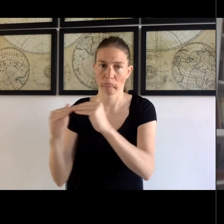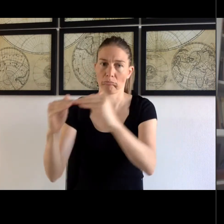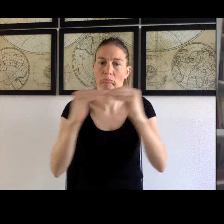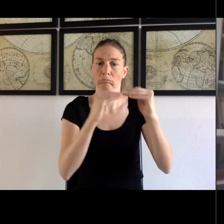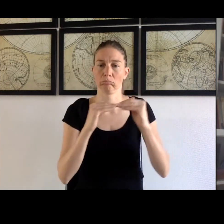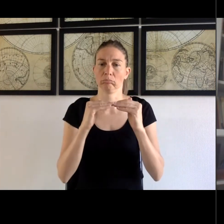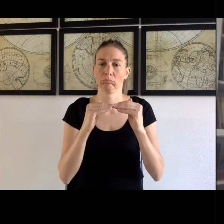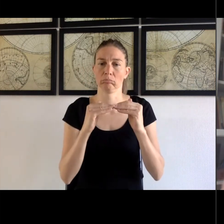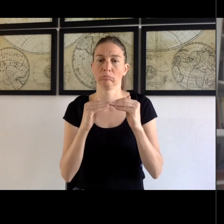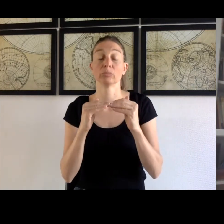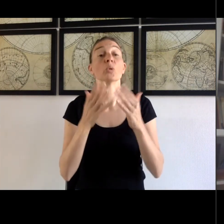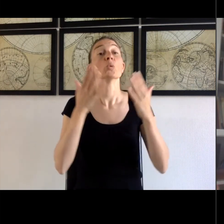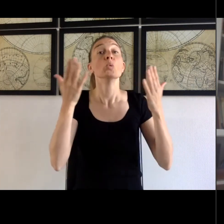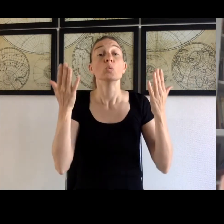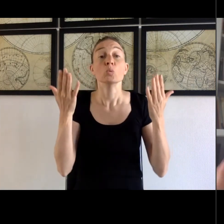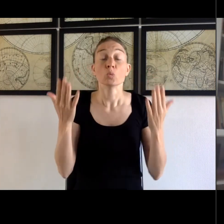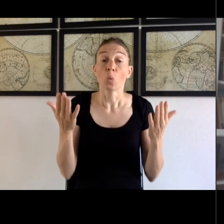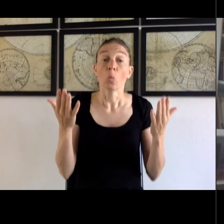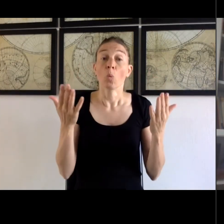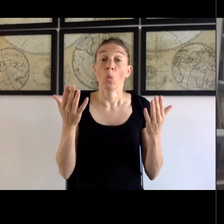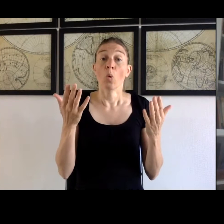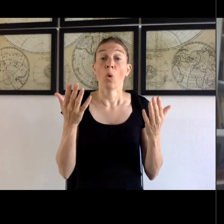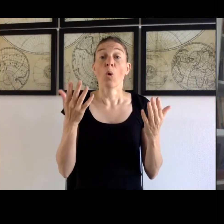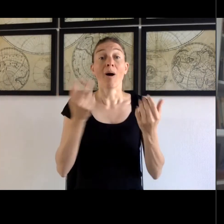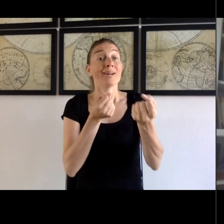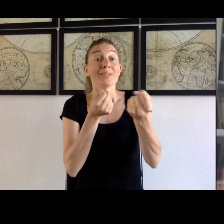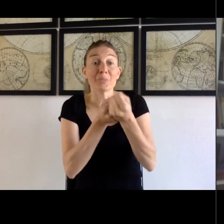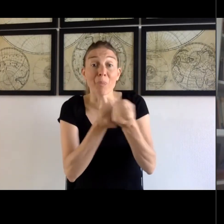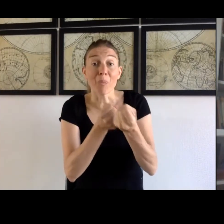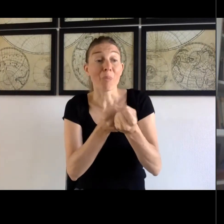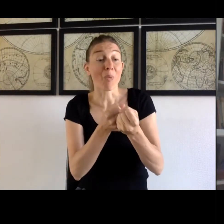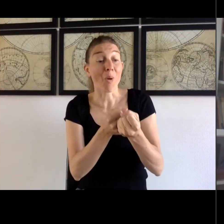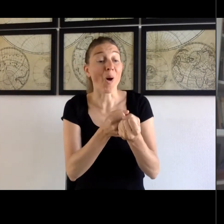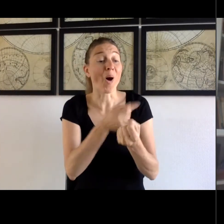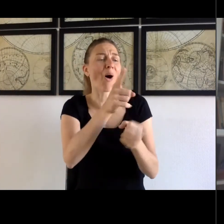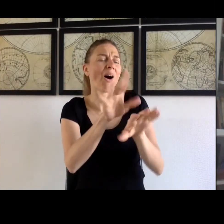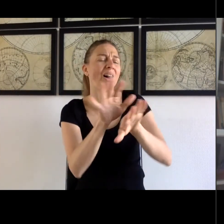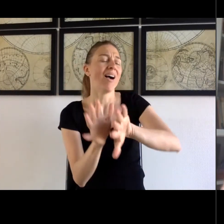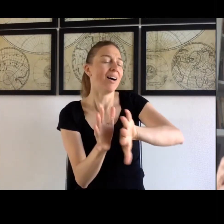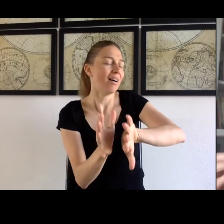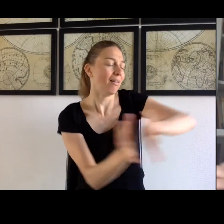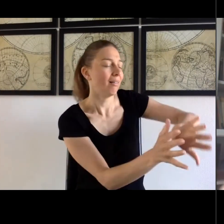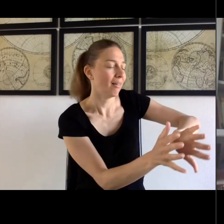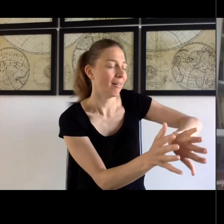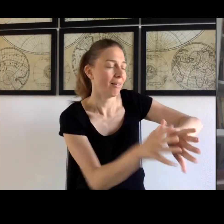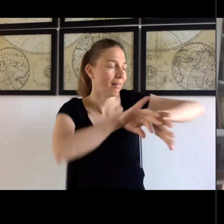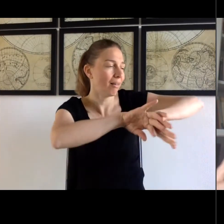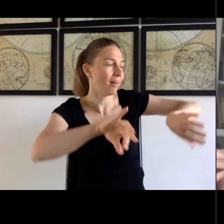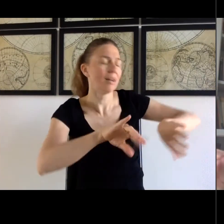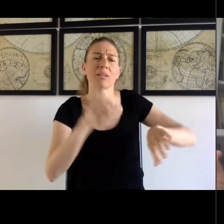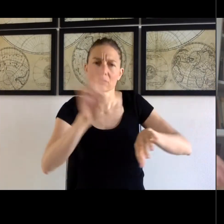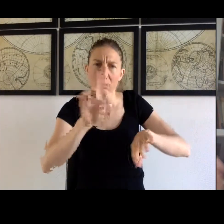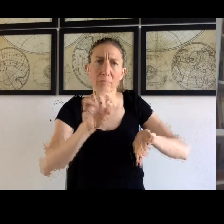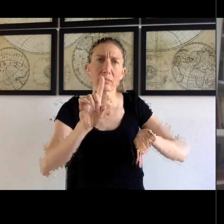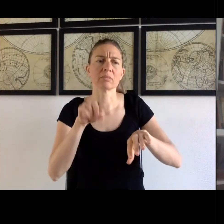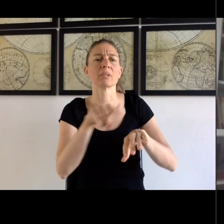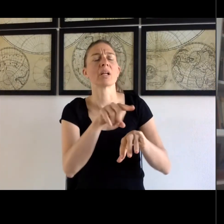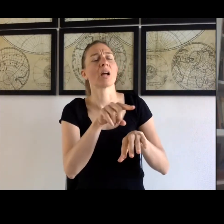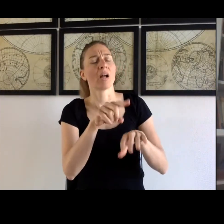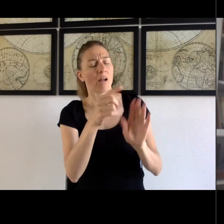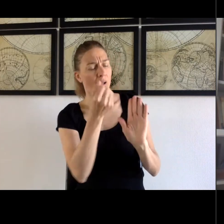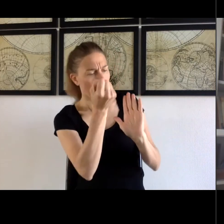of persons. And this is the example of assessments will result in